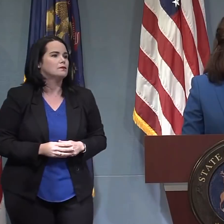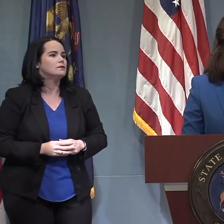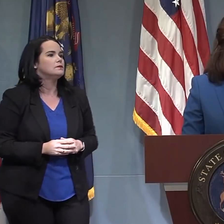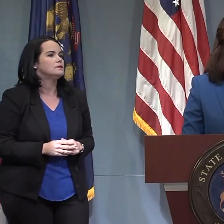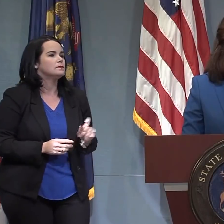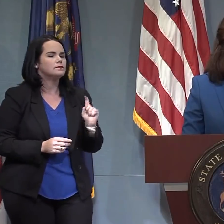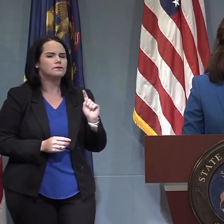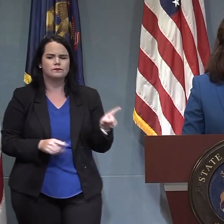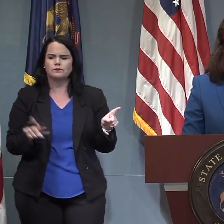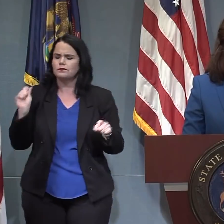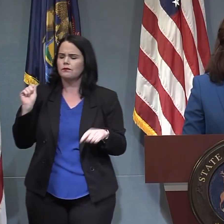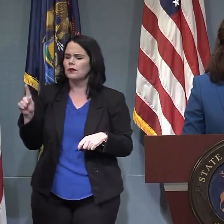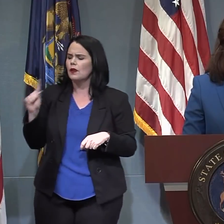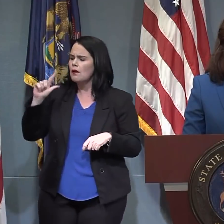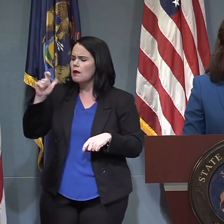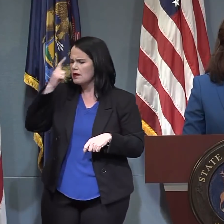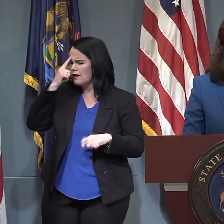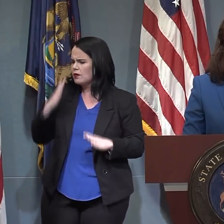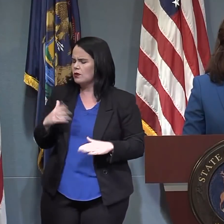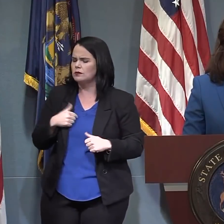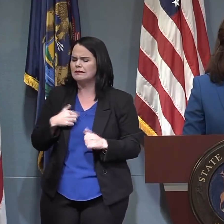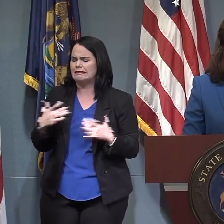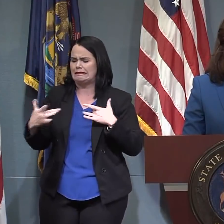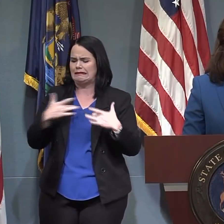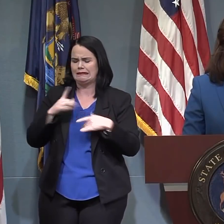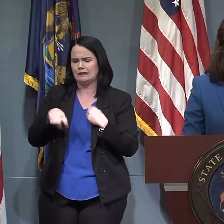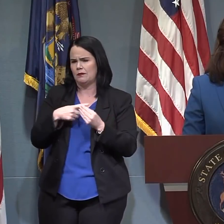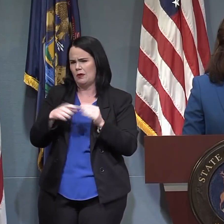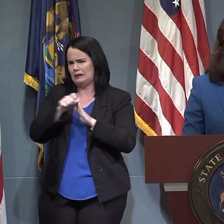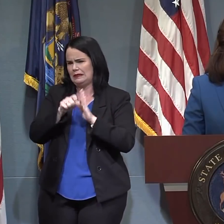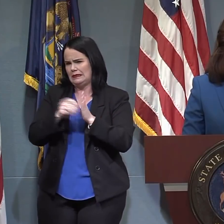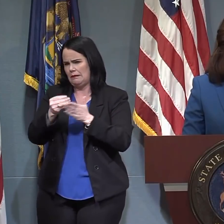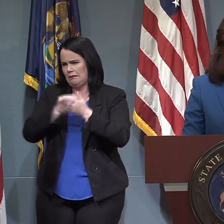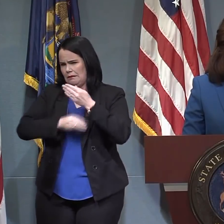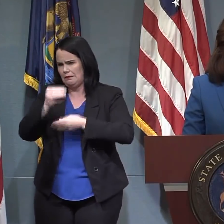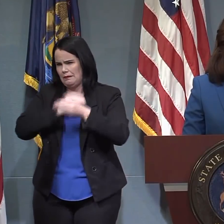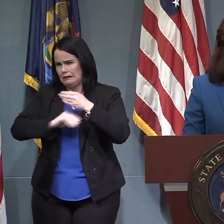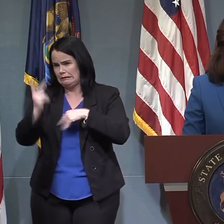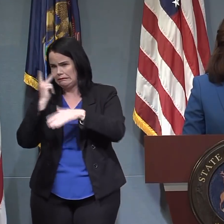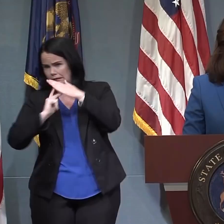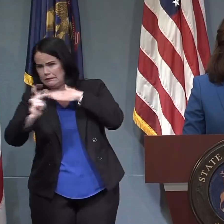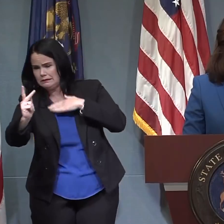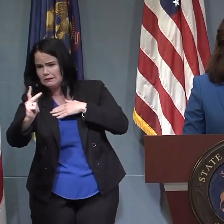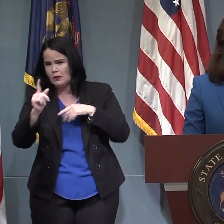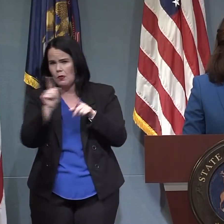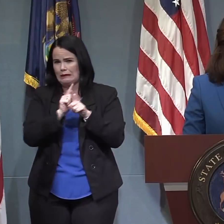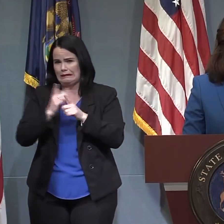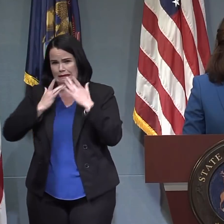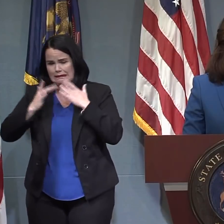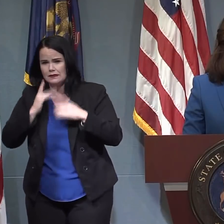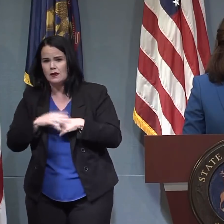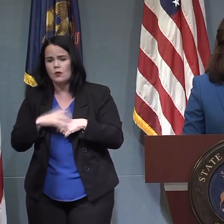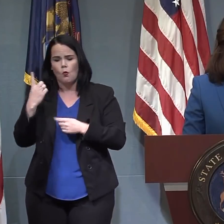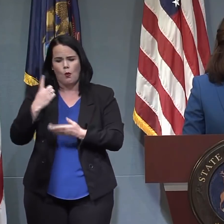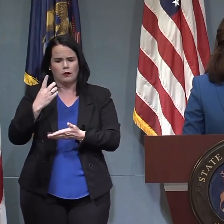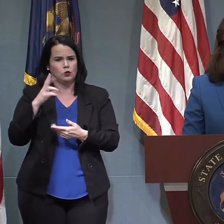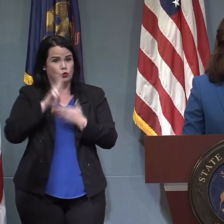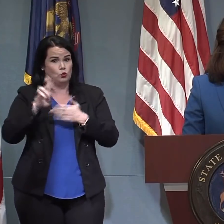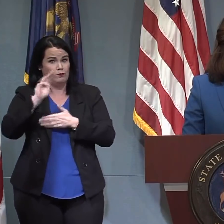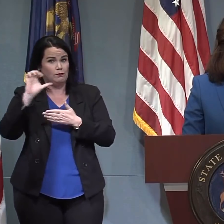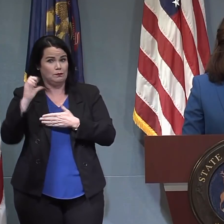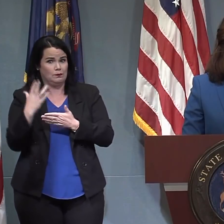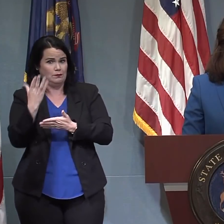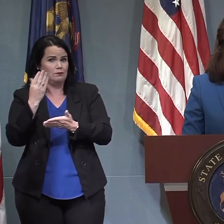Governor, there have been concerns about the state budget projections and shortfalls. A U of M economics professor projects a